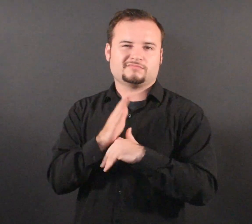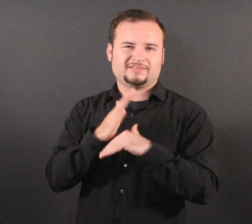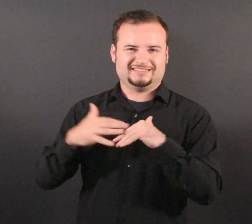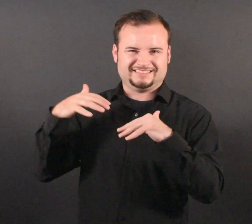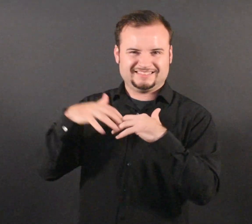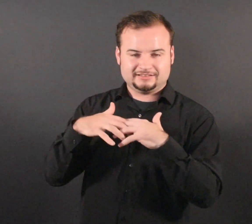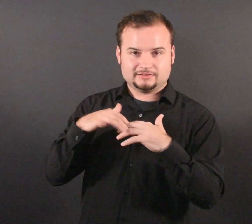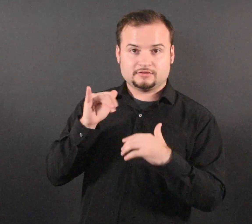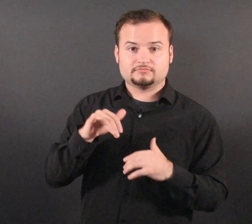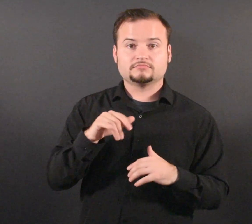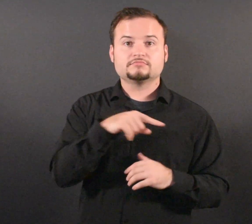10 to 19,